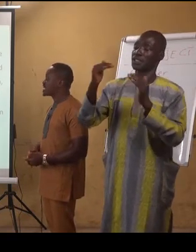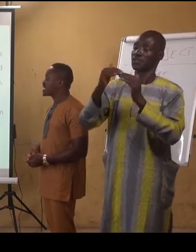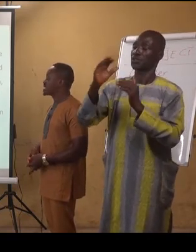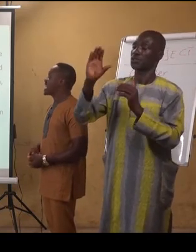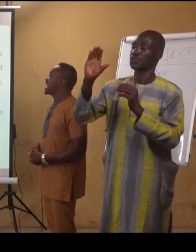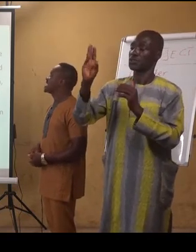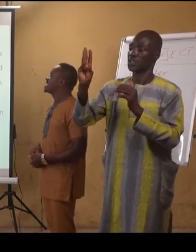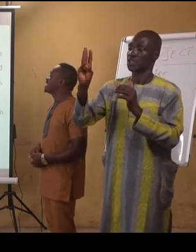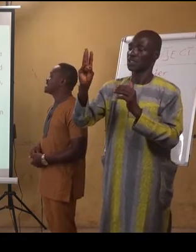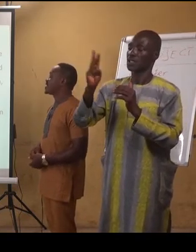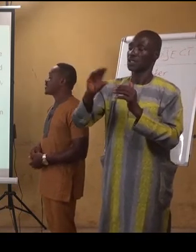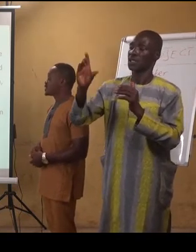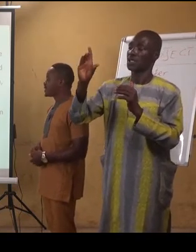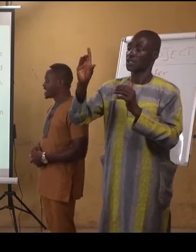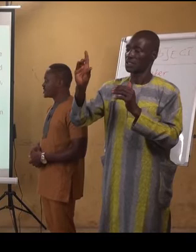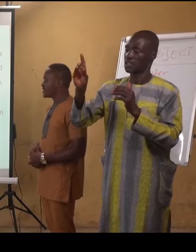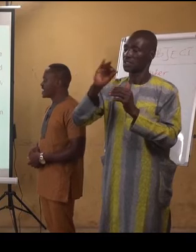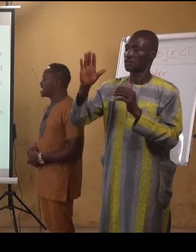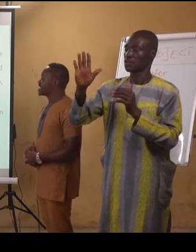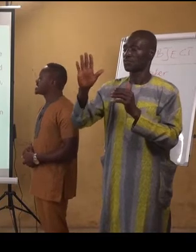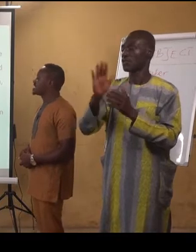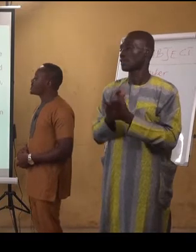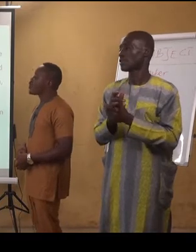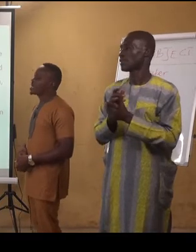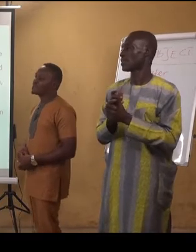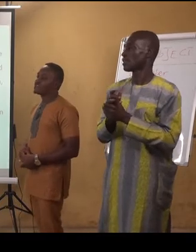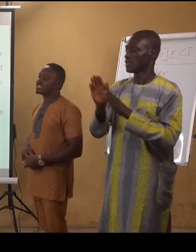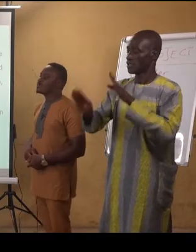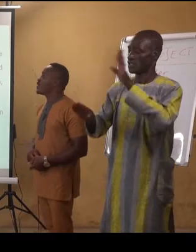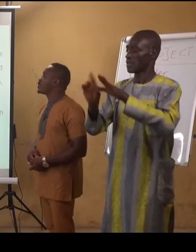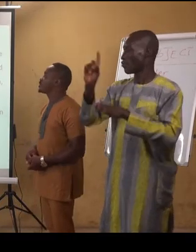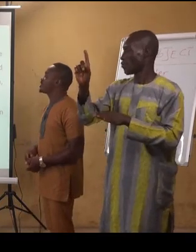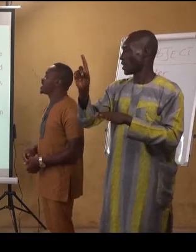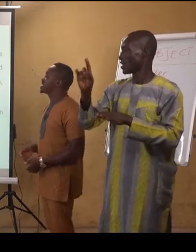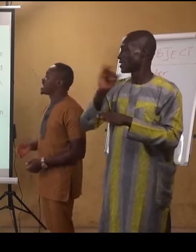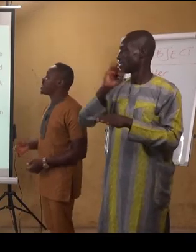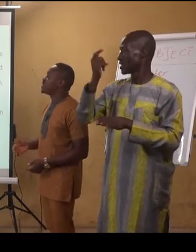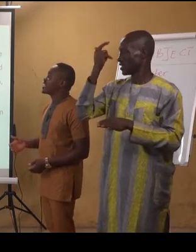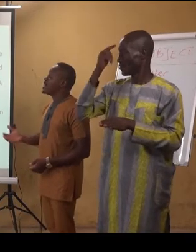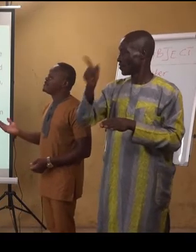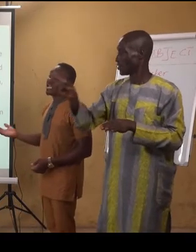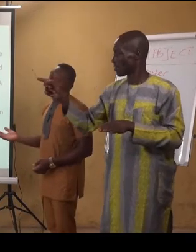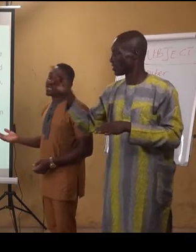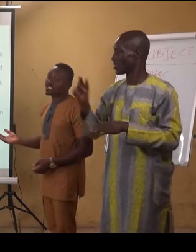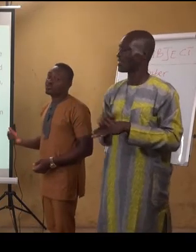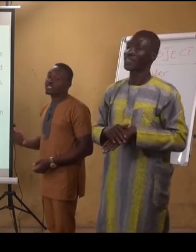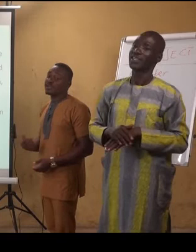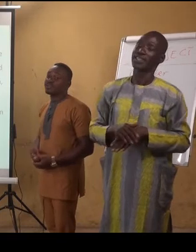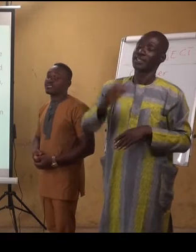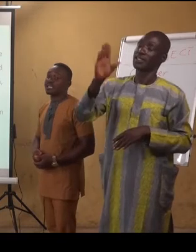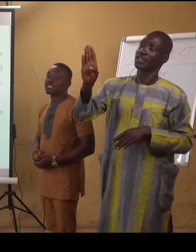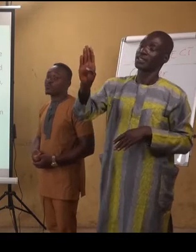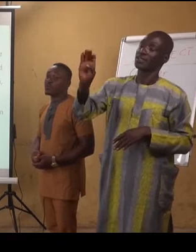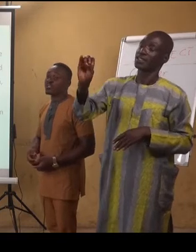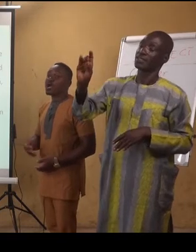equals to 6, and d is equals to 5. The step 1, the first thing we are going to check is our bed mass. We said